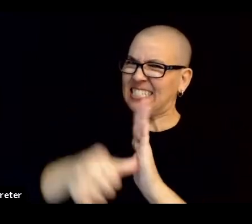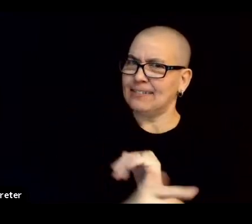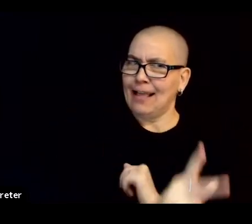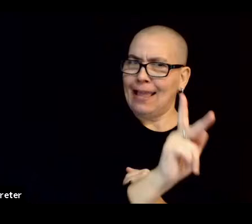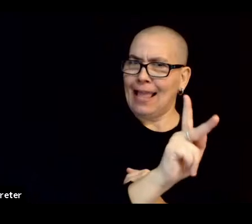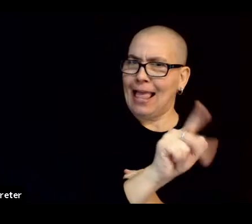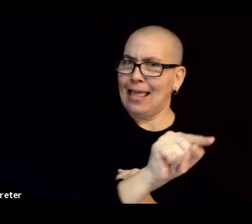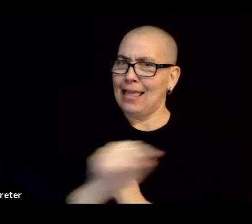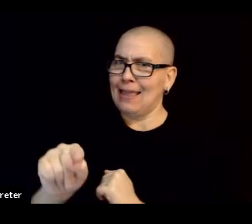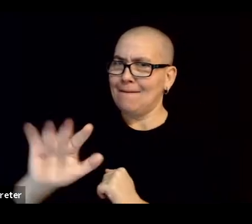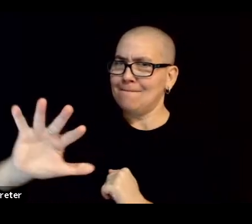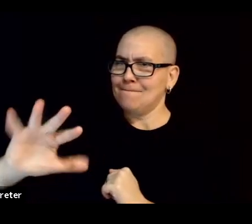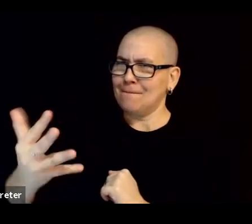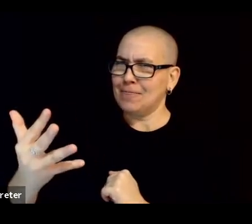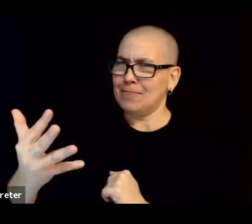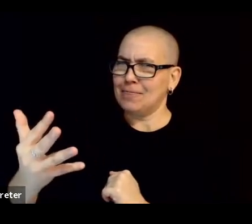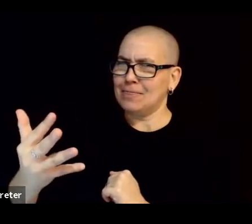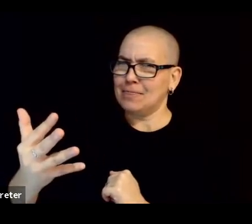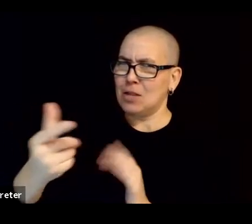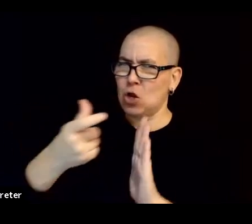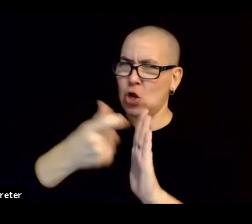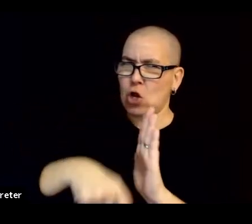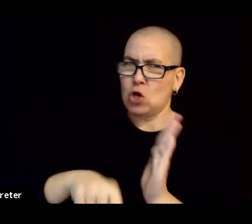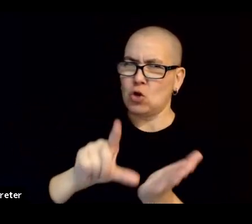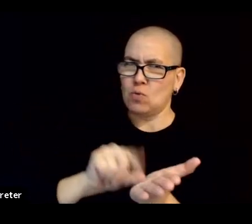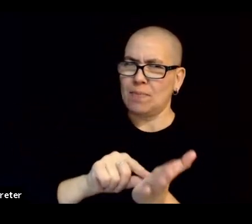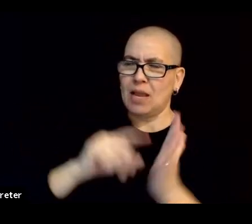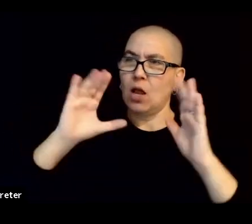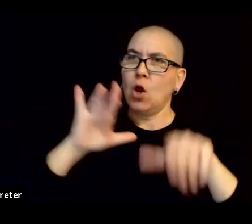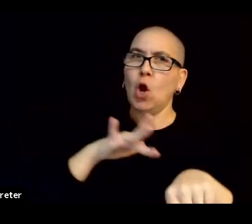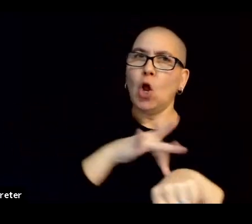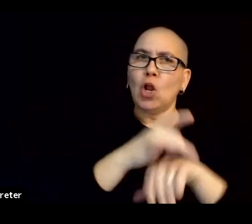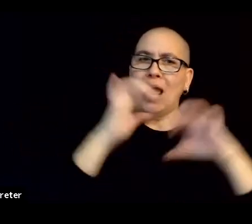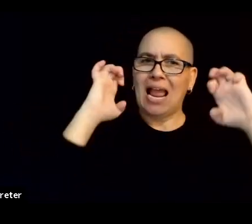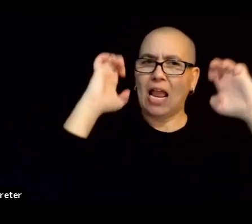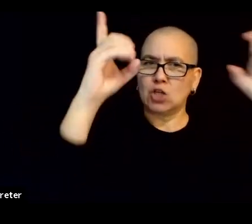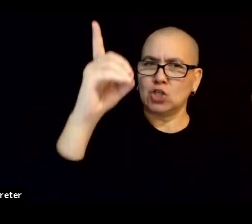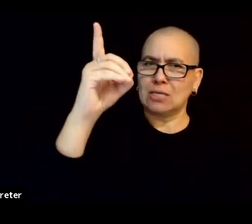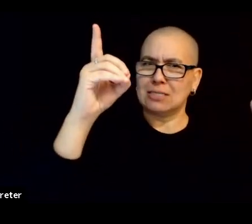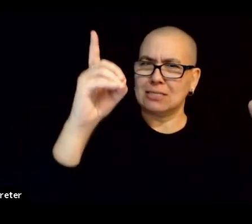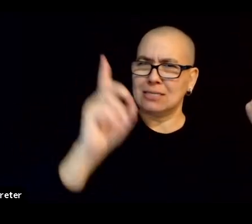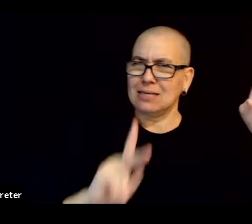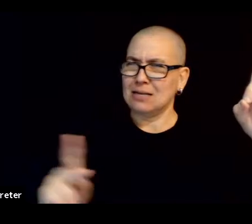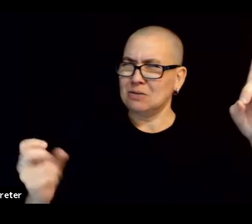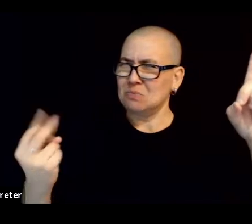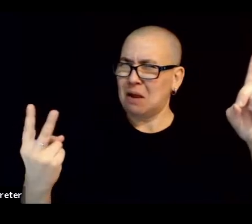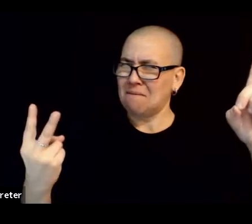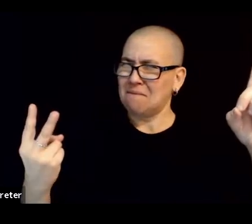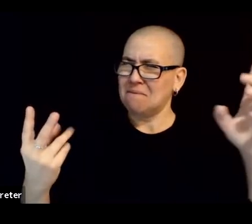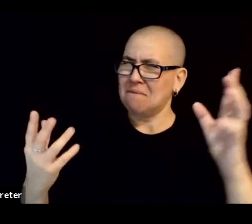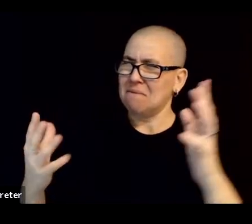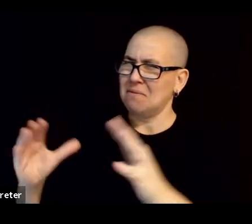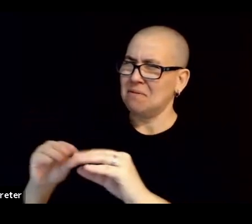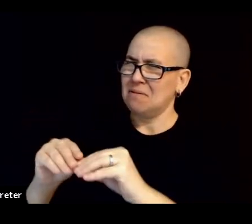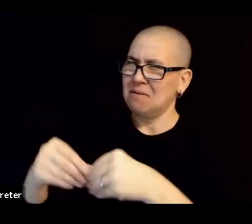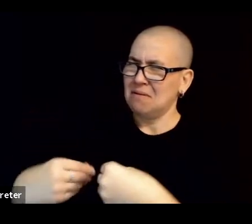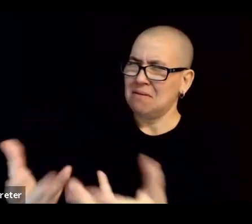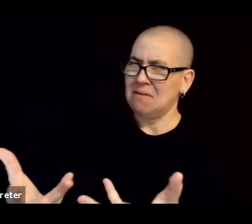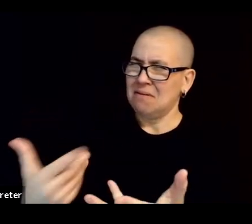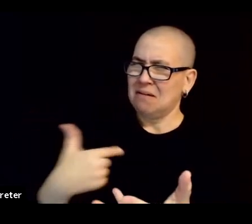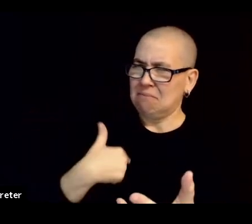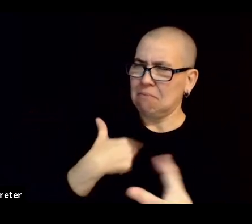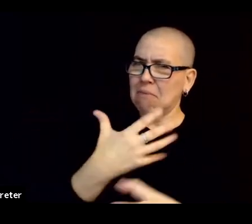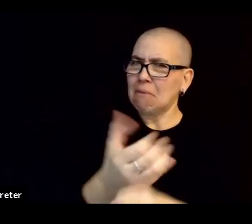getting vaccine. And then my other question is on distribution to schools. I mean, I received an email from one small school district that's going to get like 8